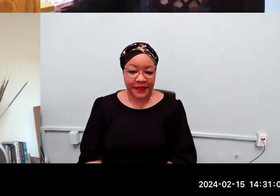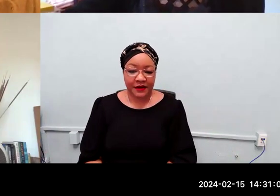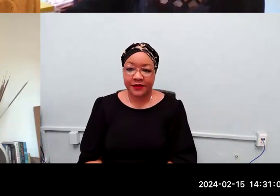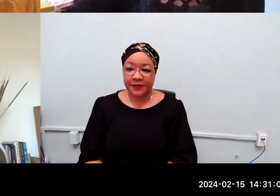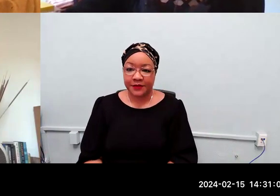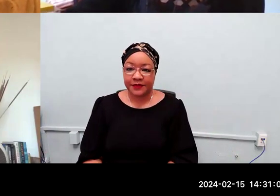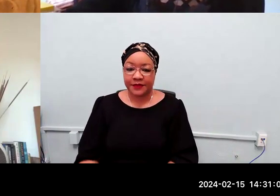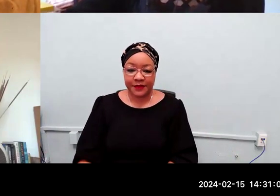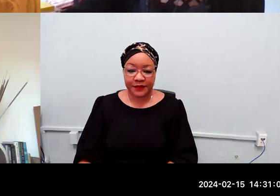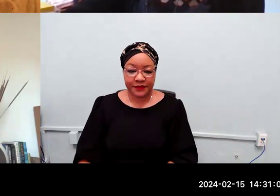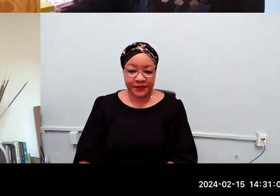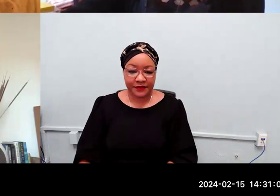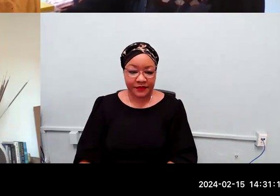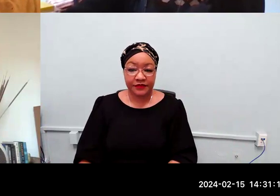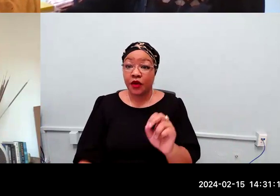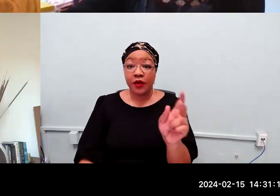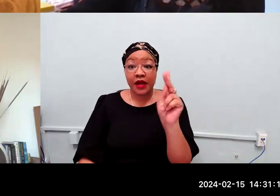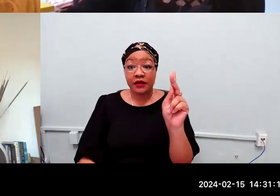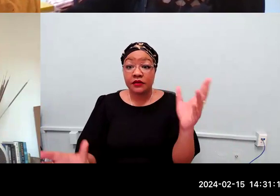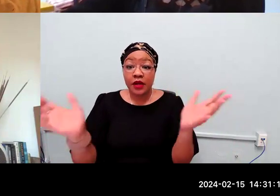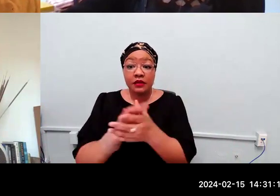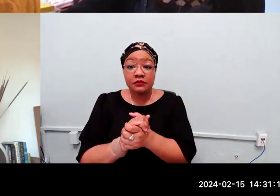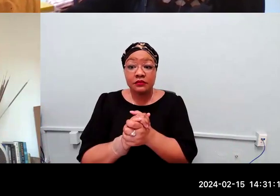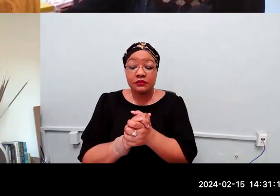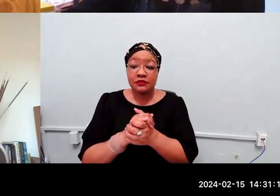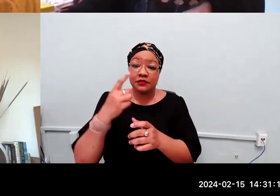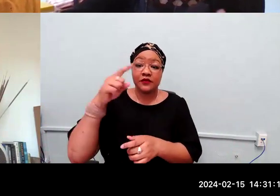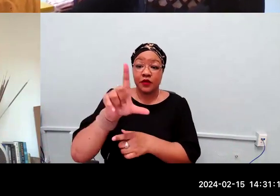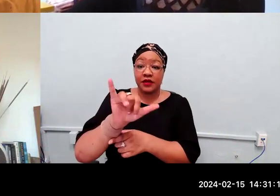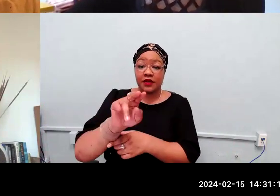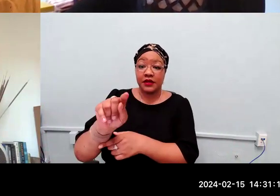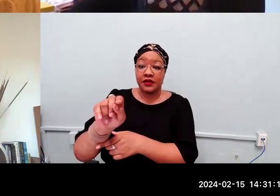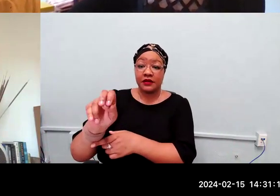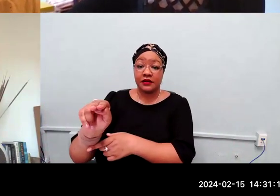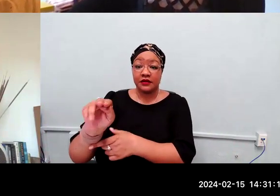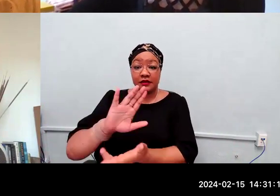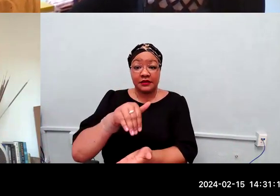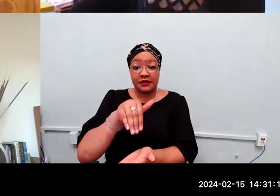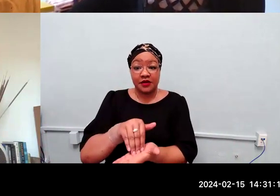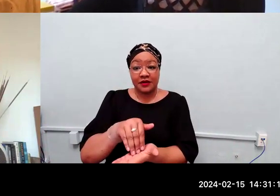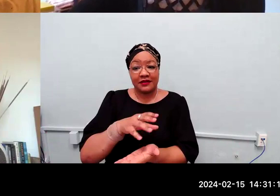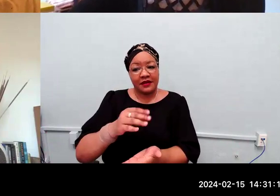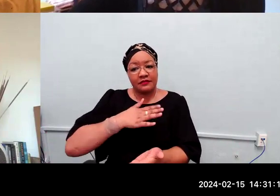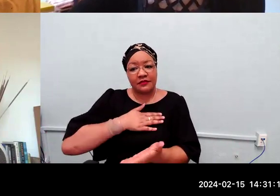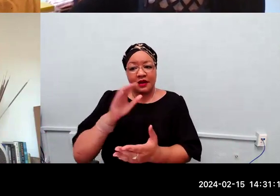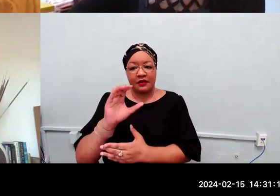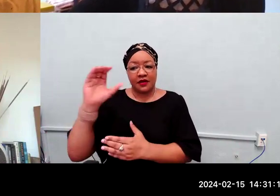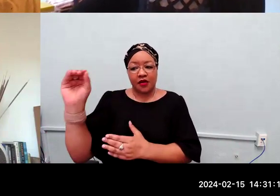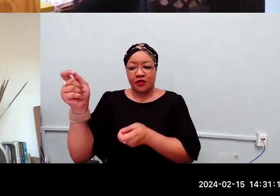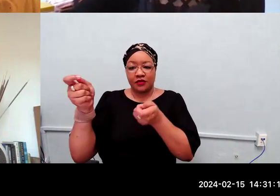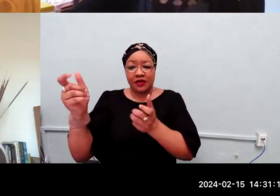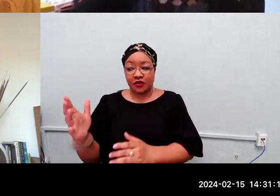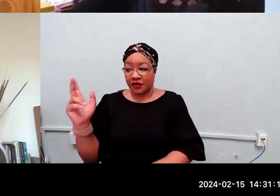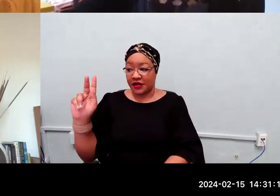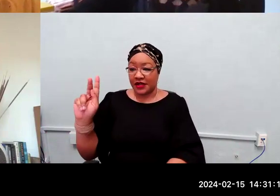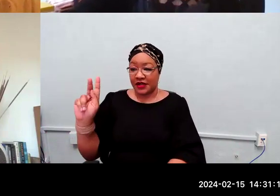Okay, well, I want to, on behalf of the Lytton Center and my co-director, Catherine. I